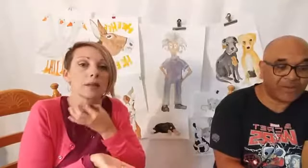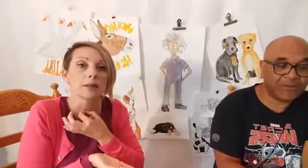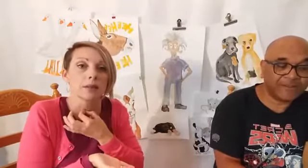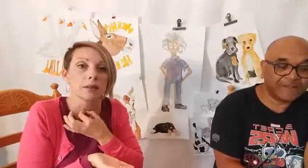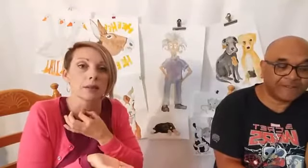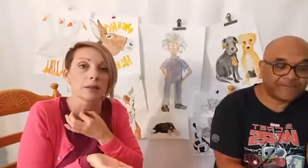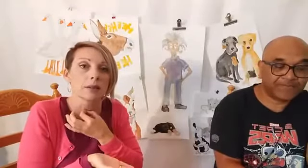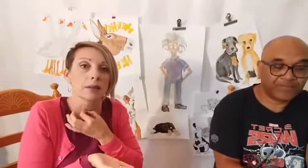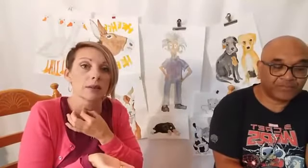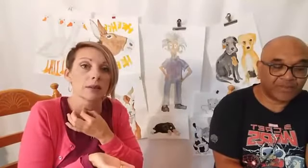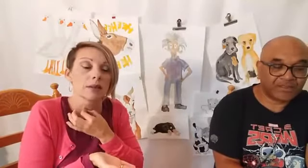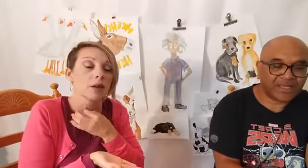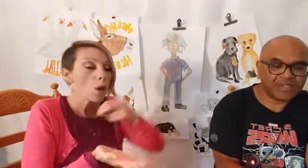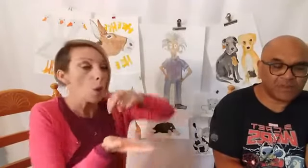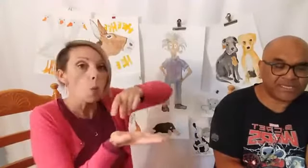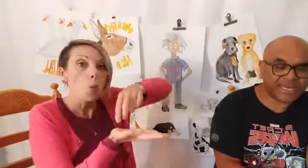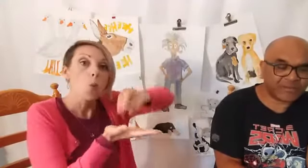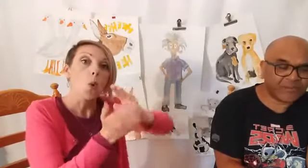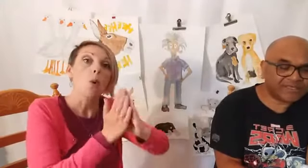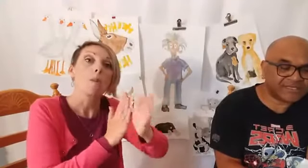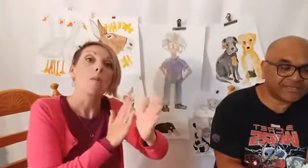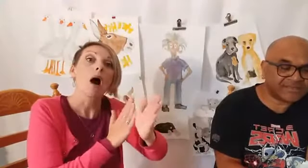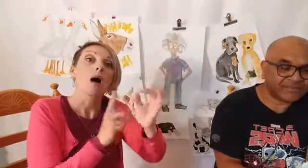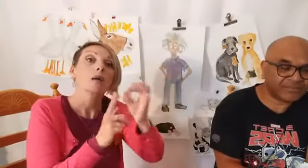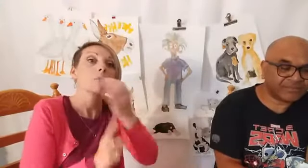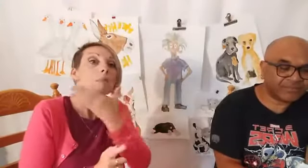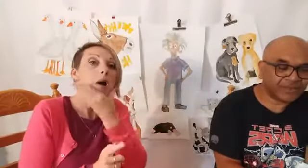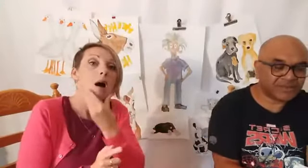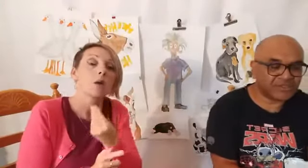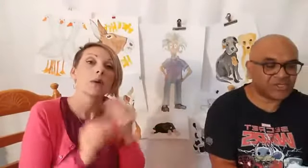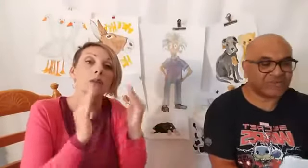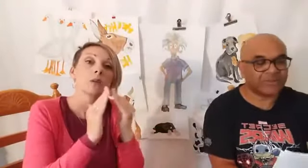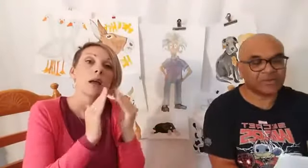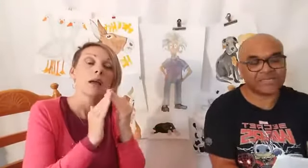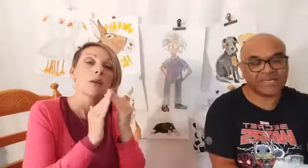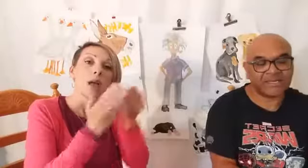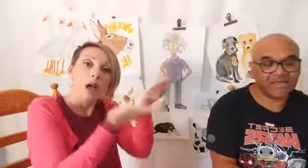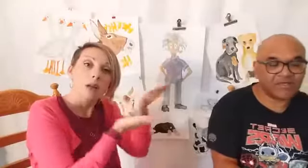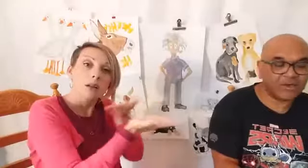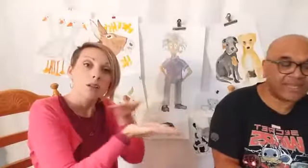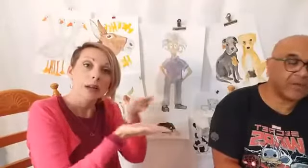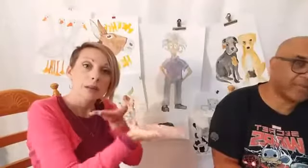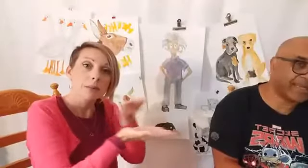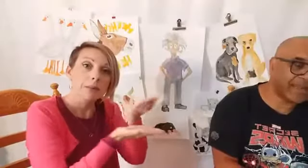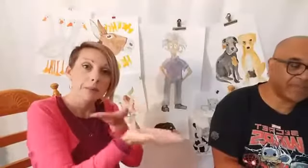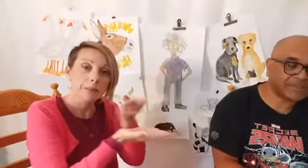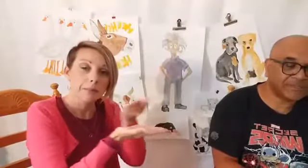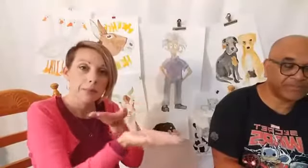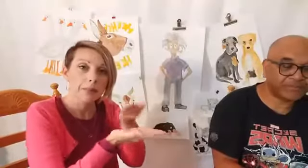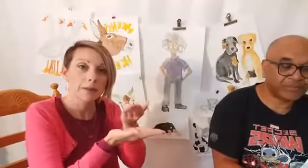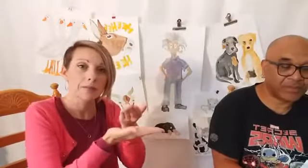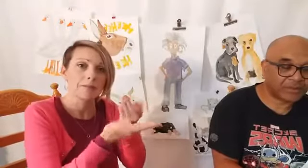home. They talked in loud voices to each other because they knew they couldn't be